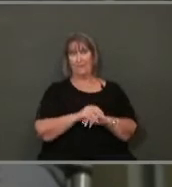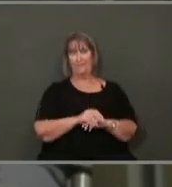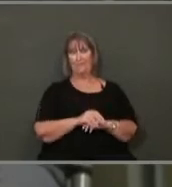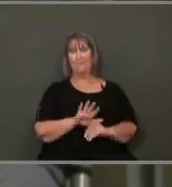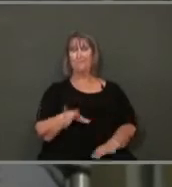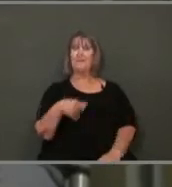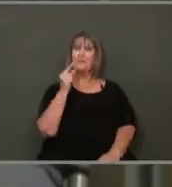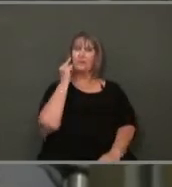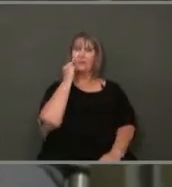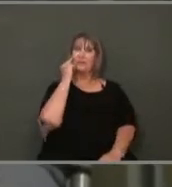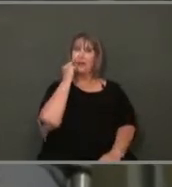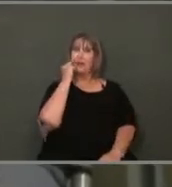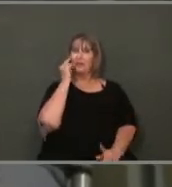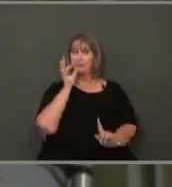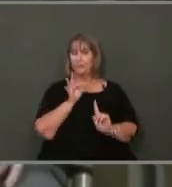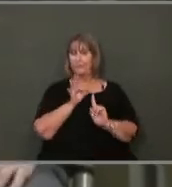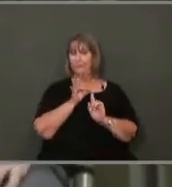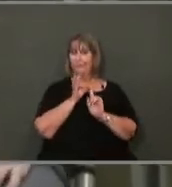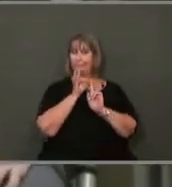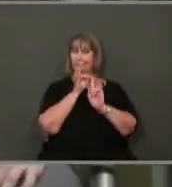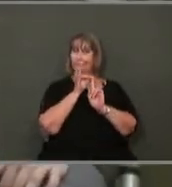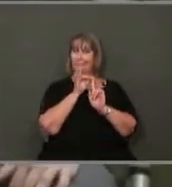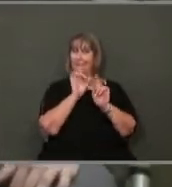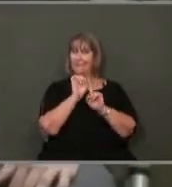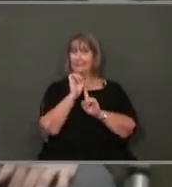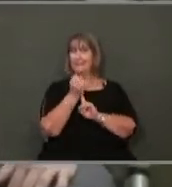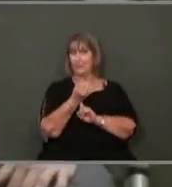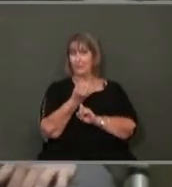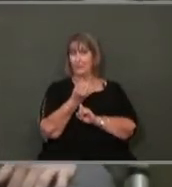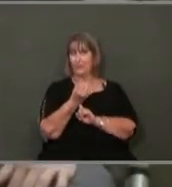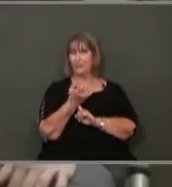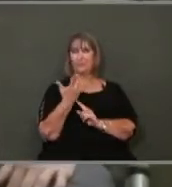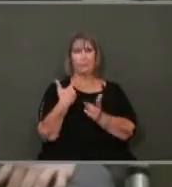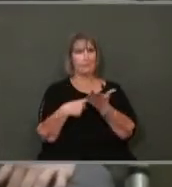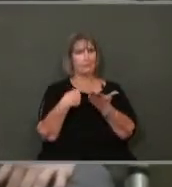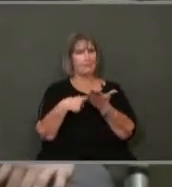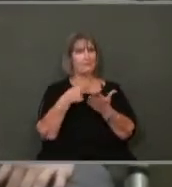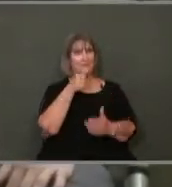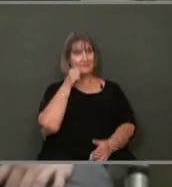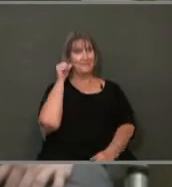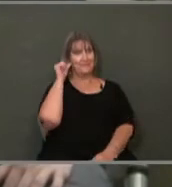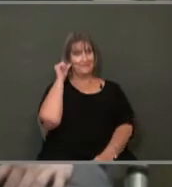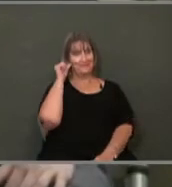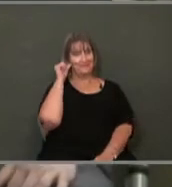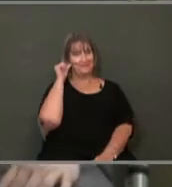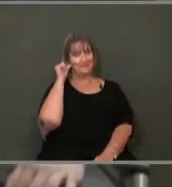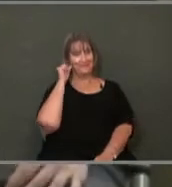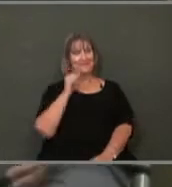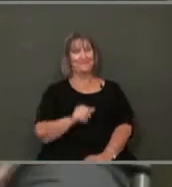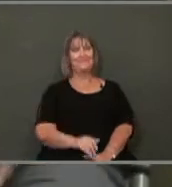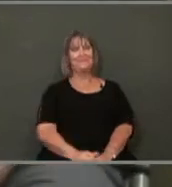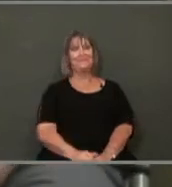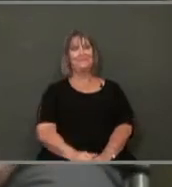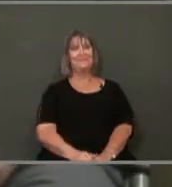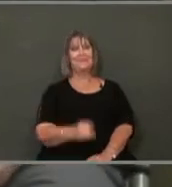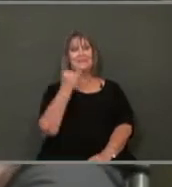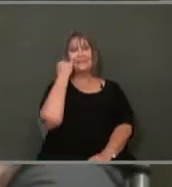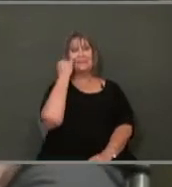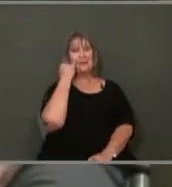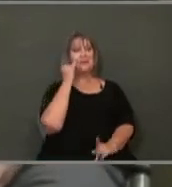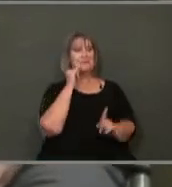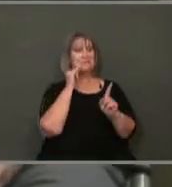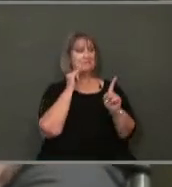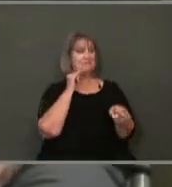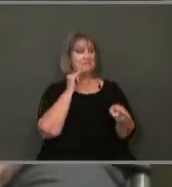situation here, and this is a part of the conversation the council had yesterday. if one council person's